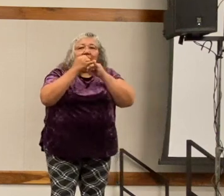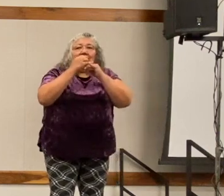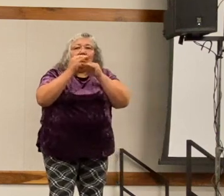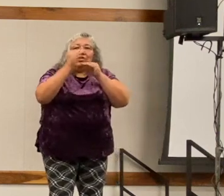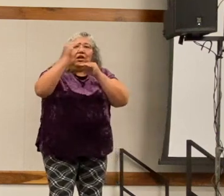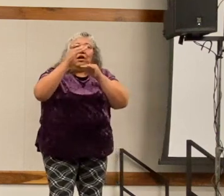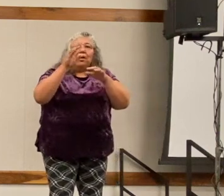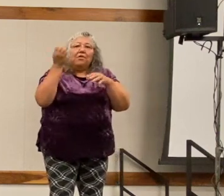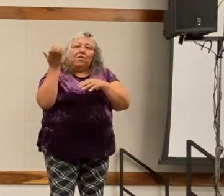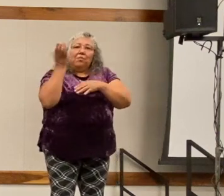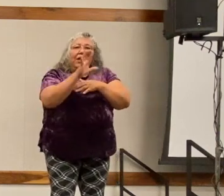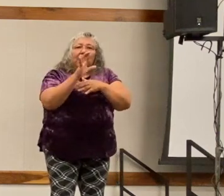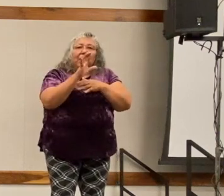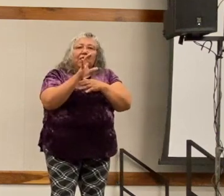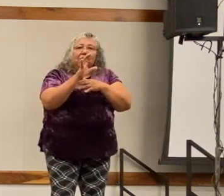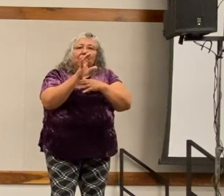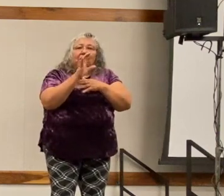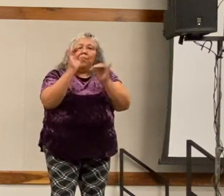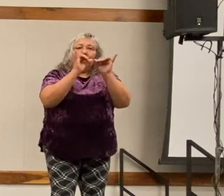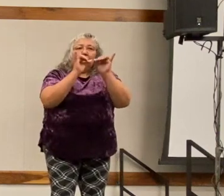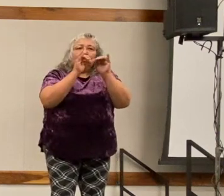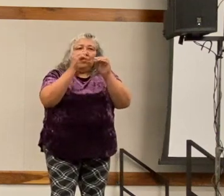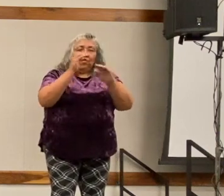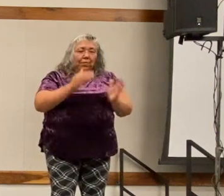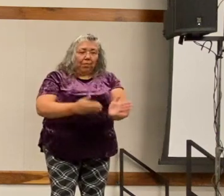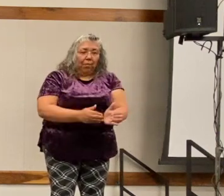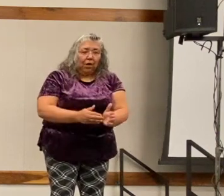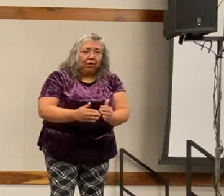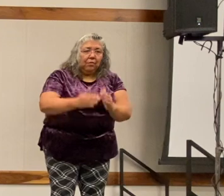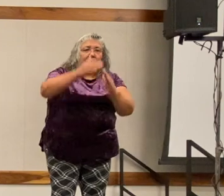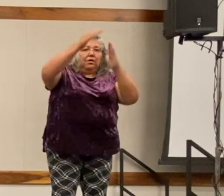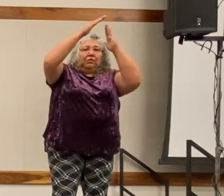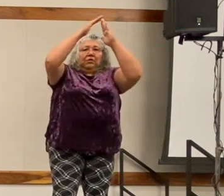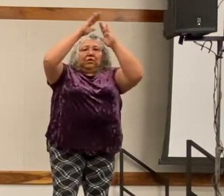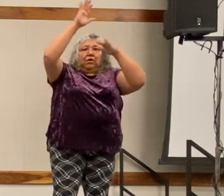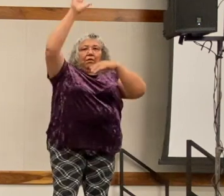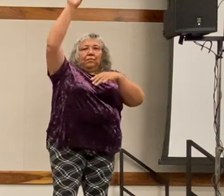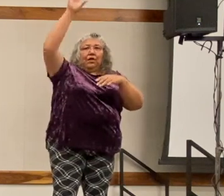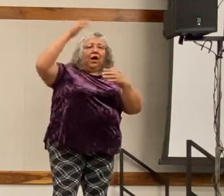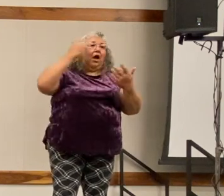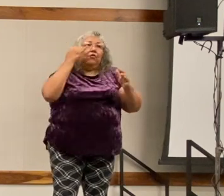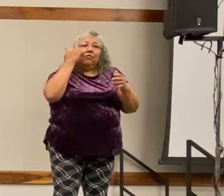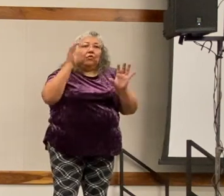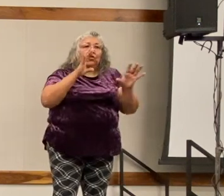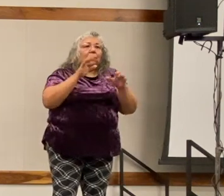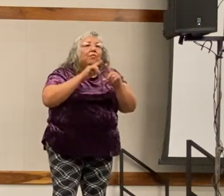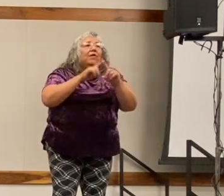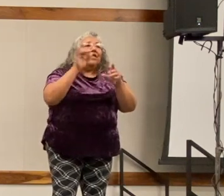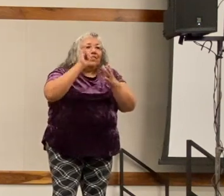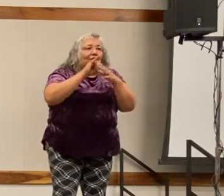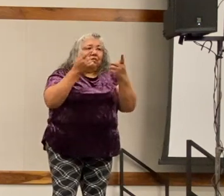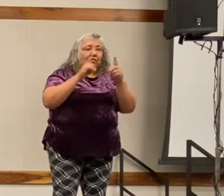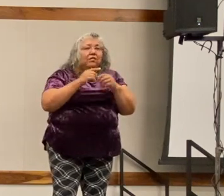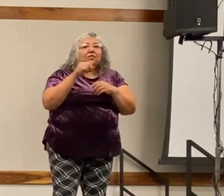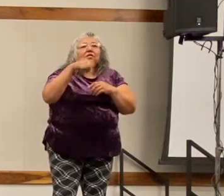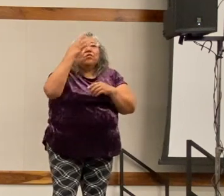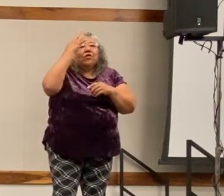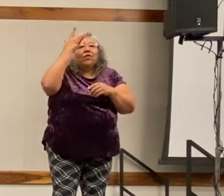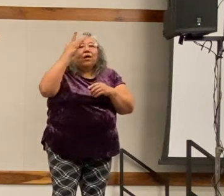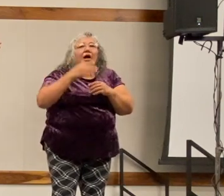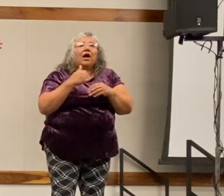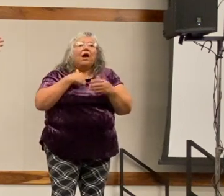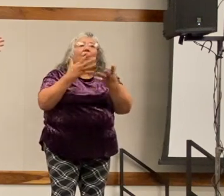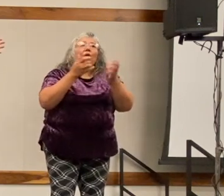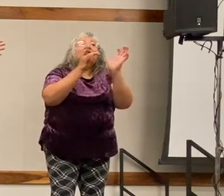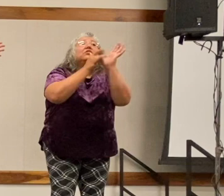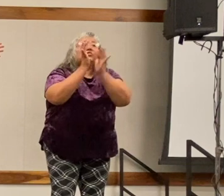make the measure from the bottom all the way to the top. I don't know if they'll do it, right? But that's the deal. Here's the reason why. Because I